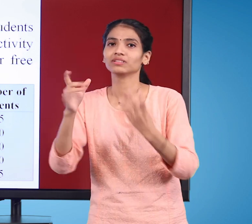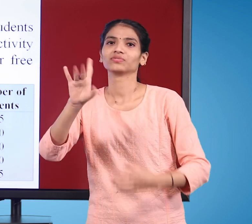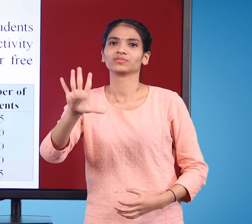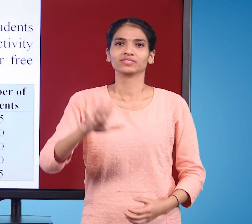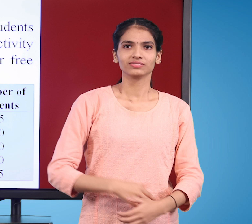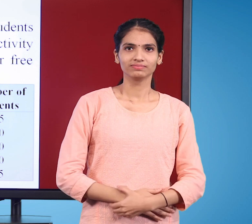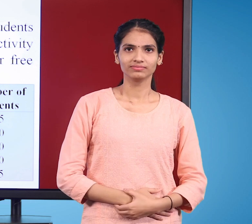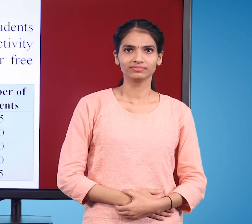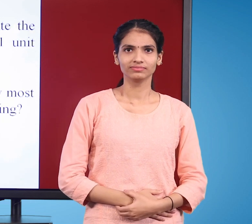15.